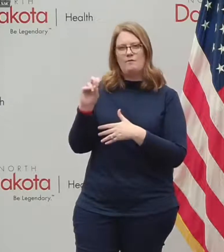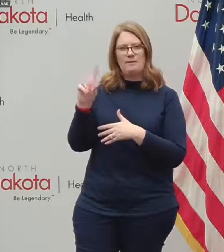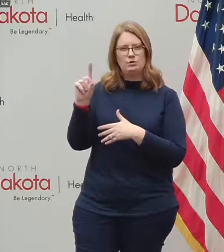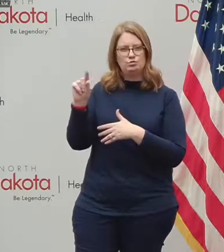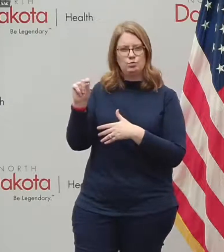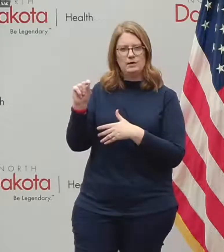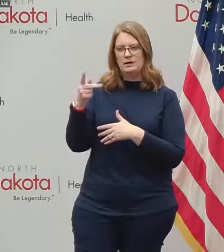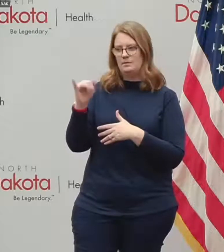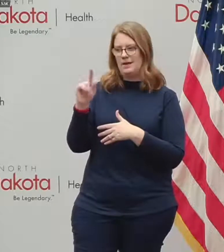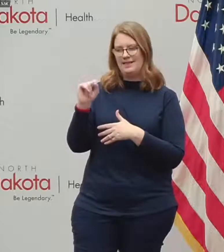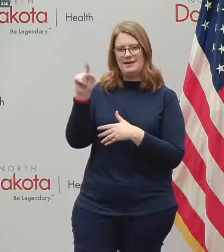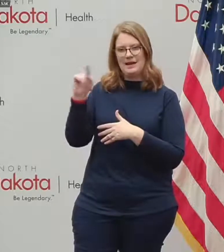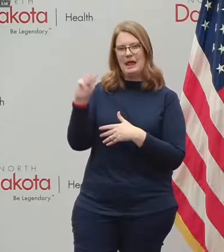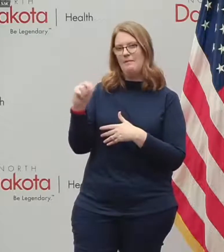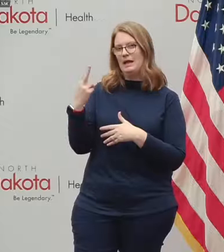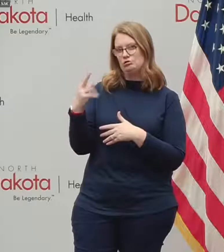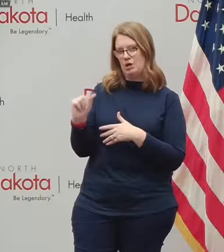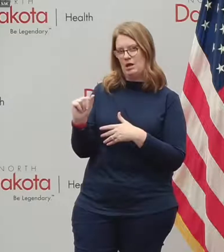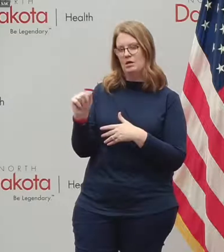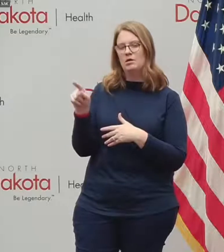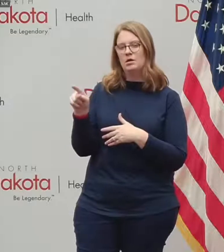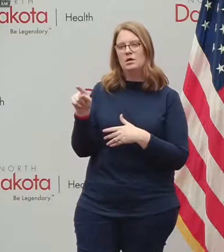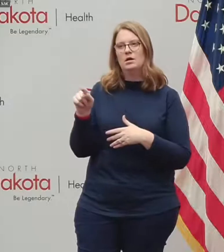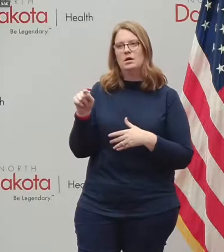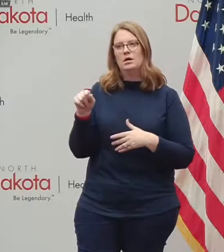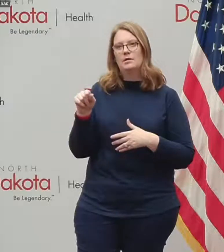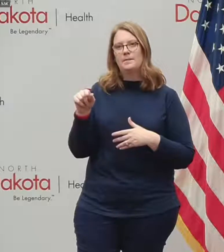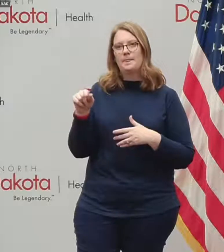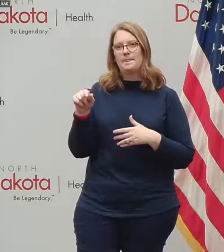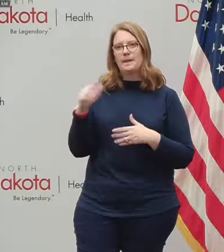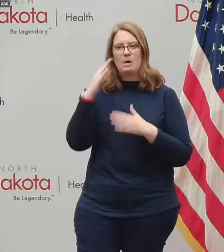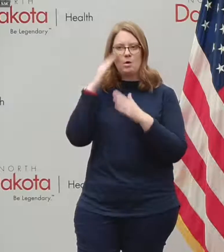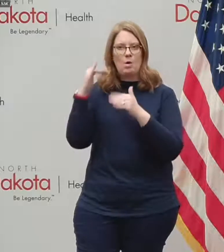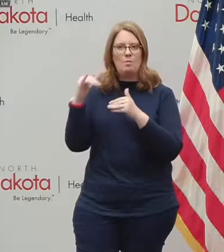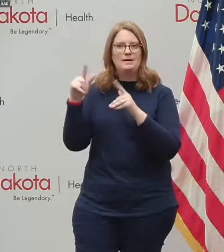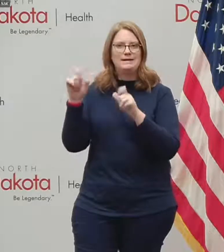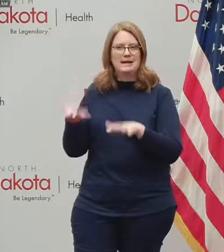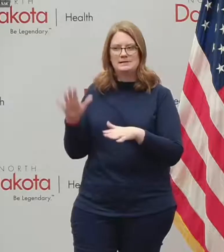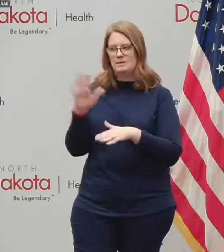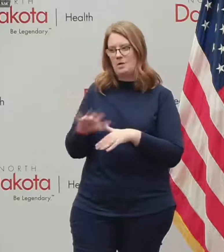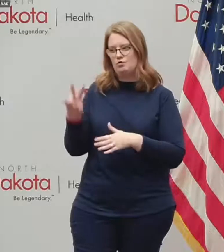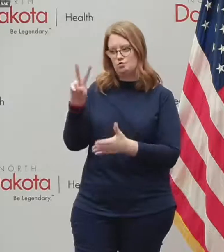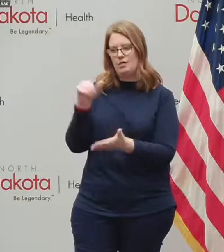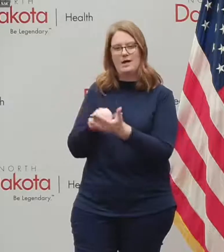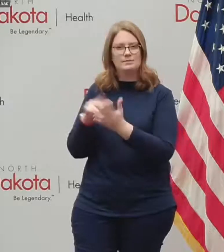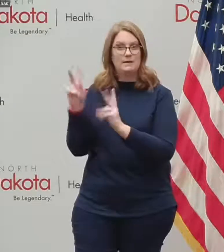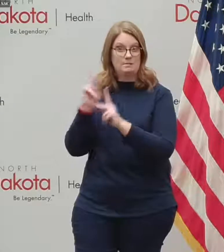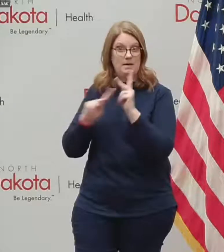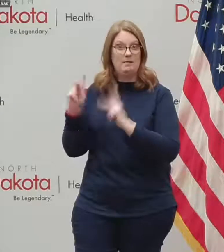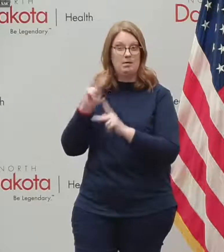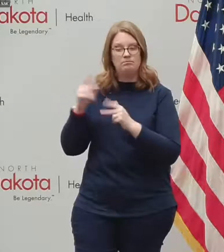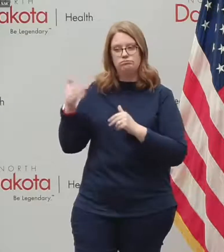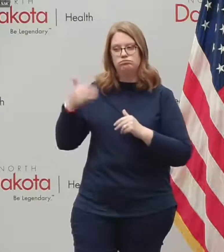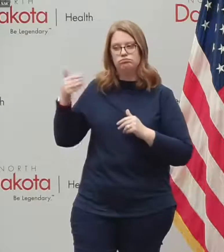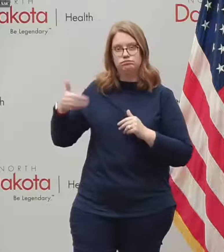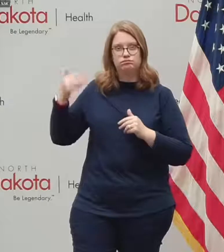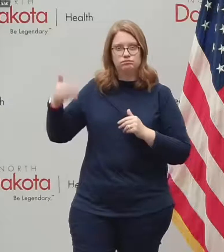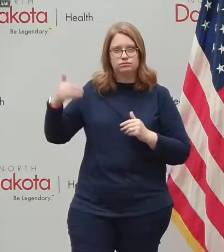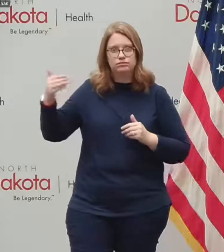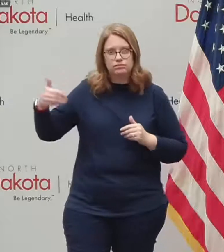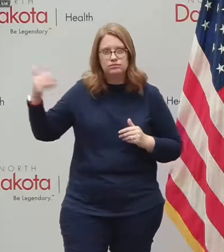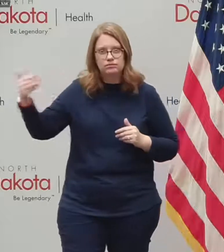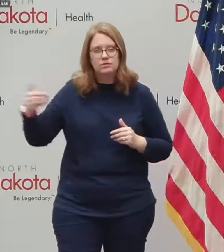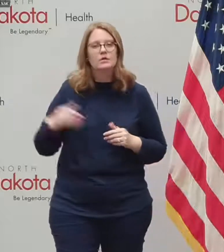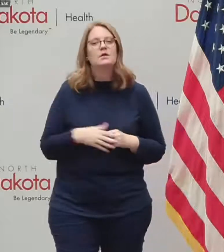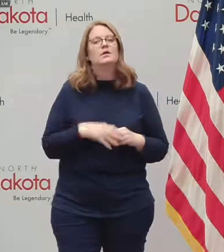pilot at MHA, and where we hope to test about 2,000 people on a recurring basis. We've